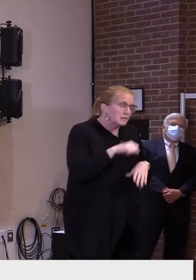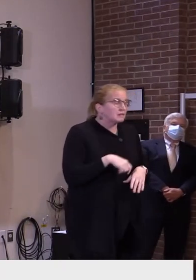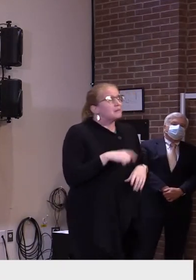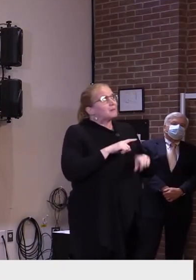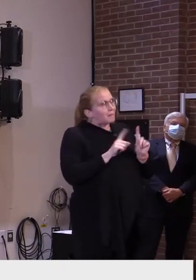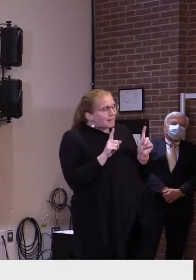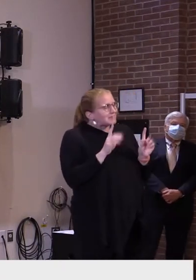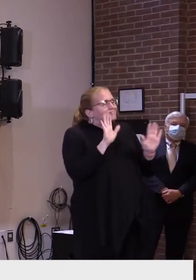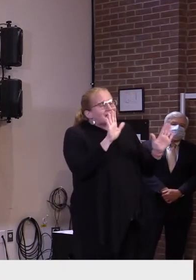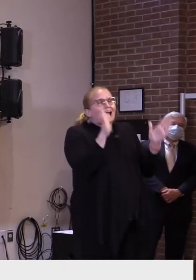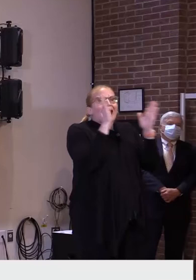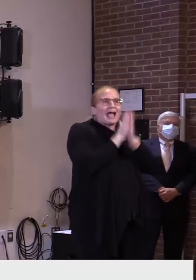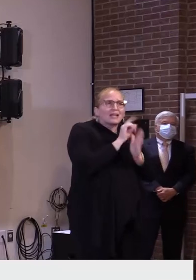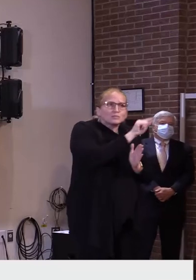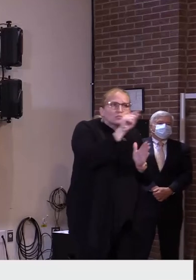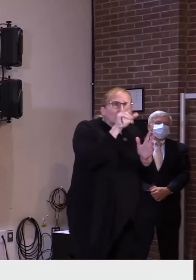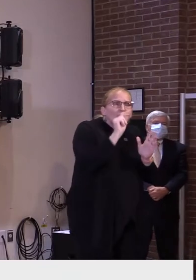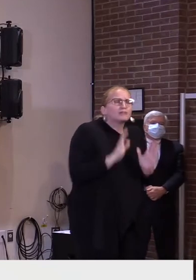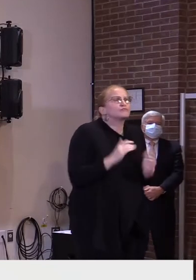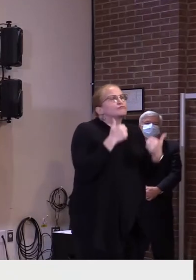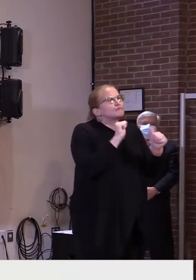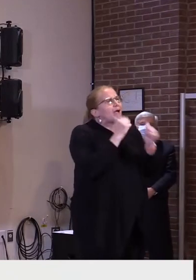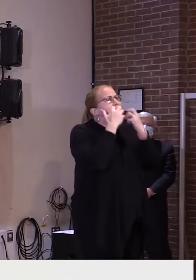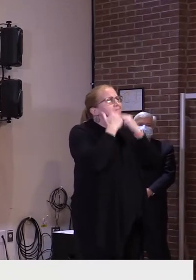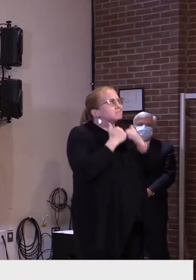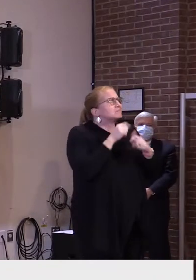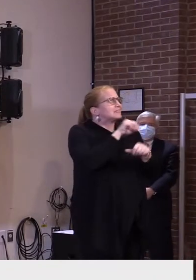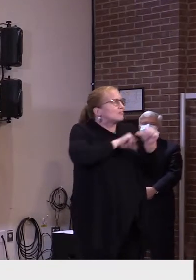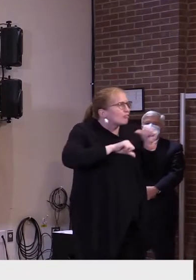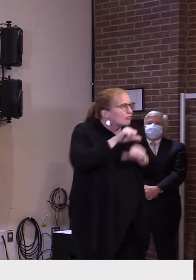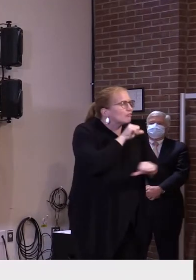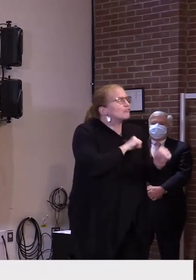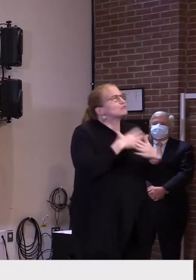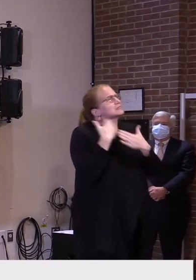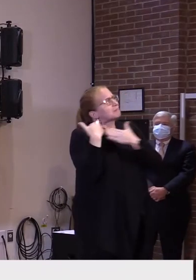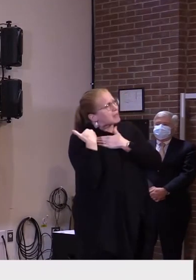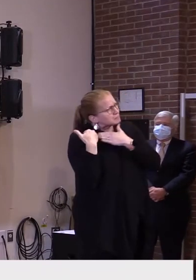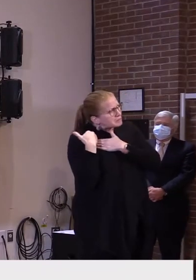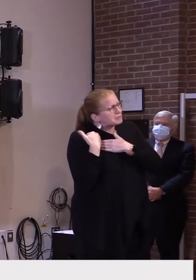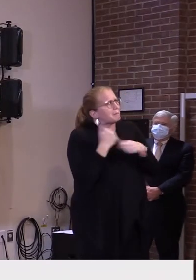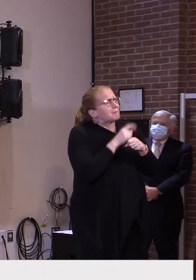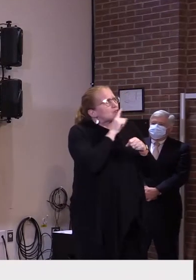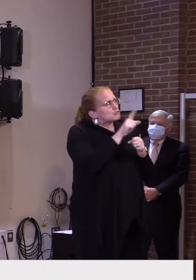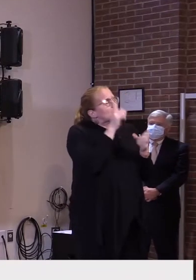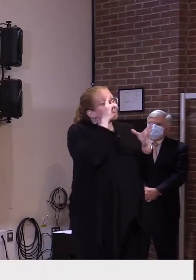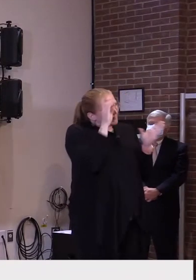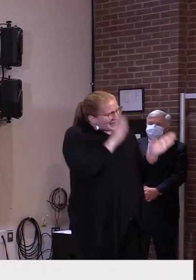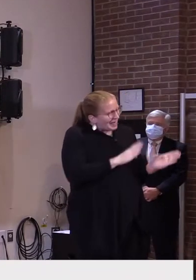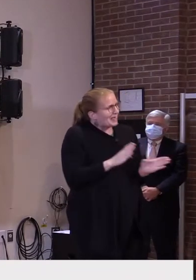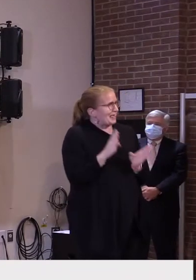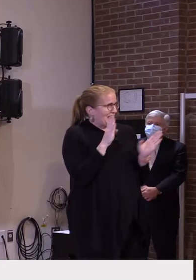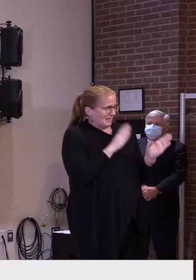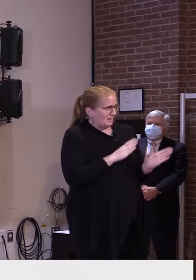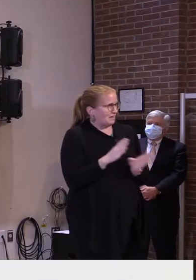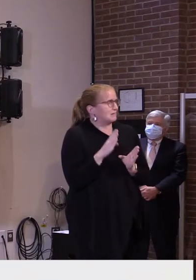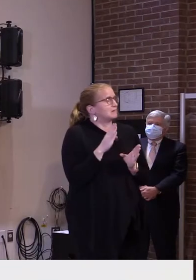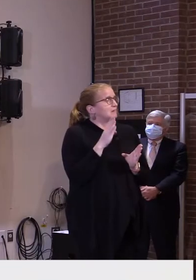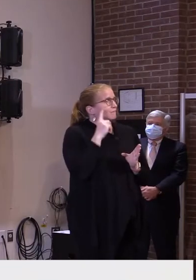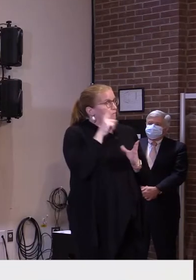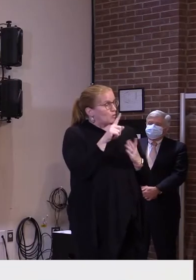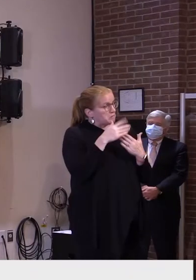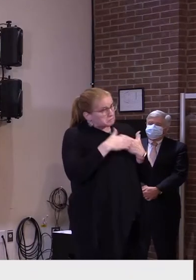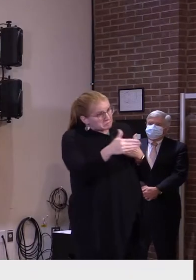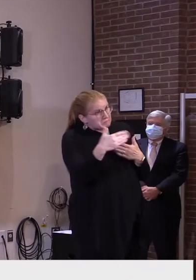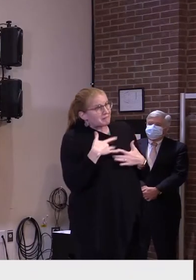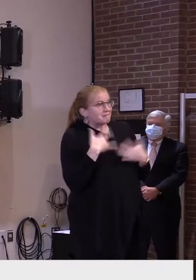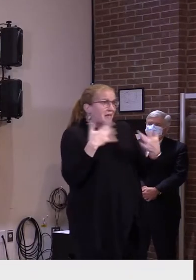days as responsibly as possible and plan for future events and activities in light of the current high levels